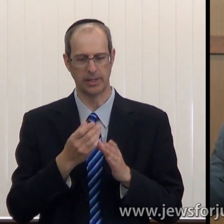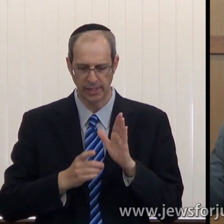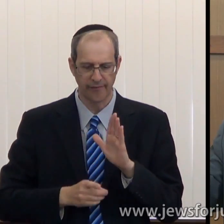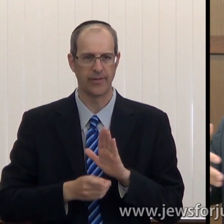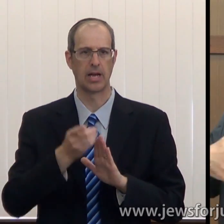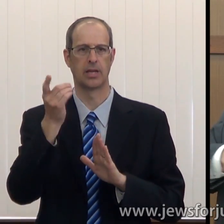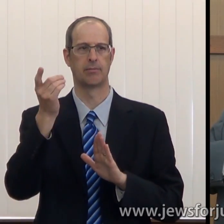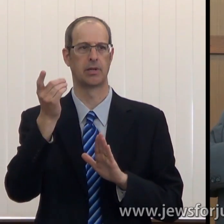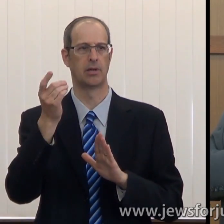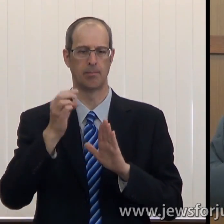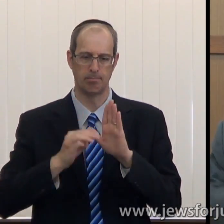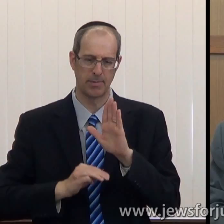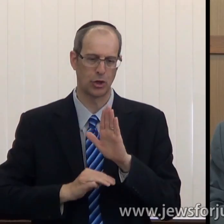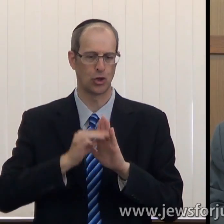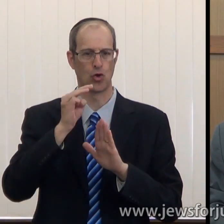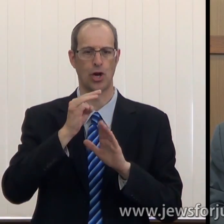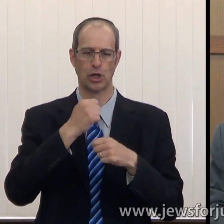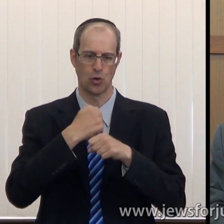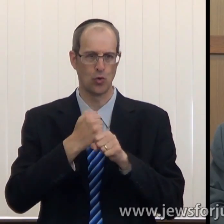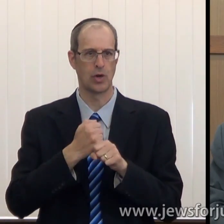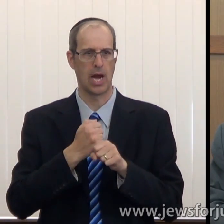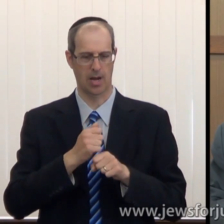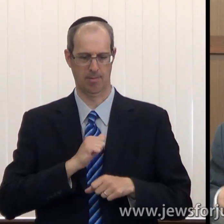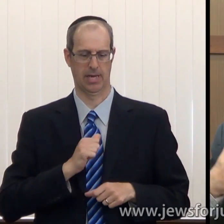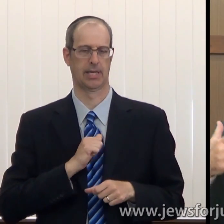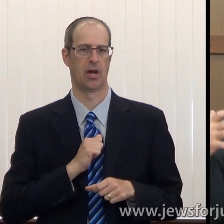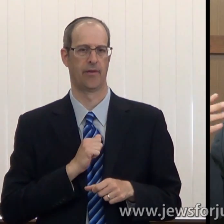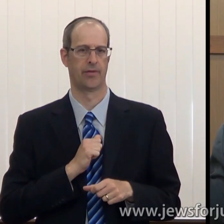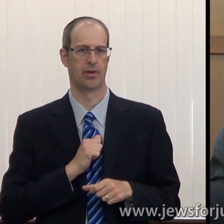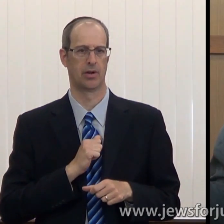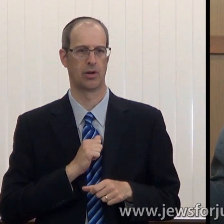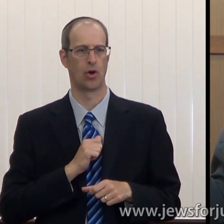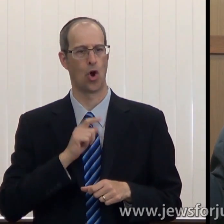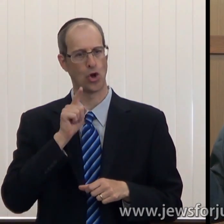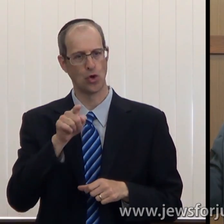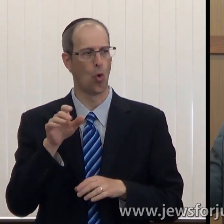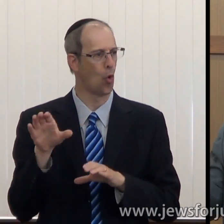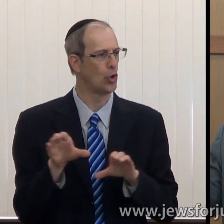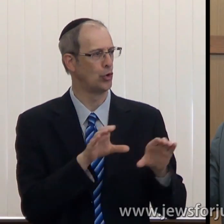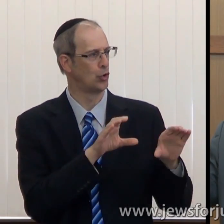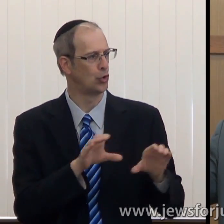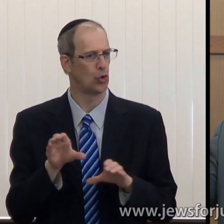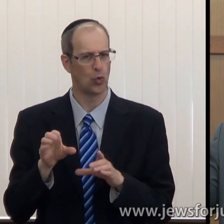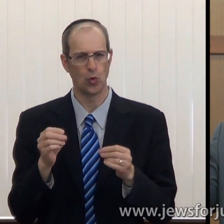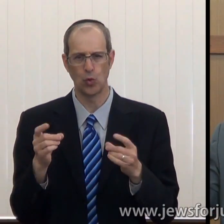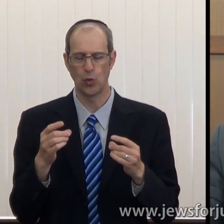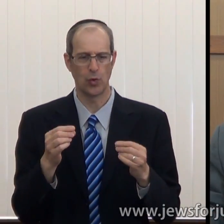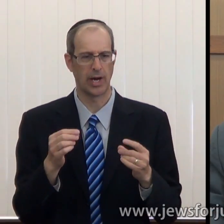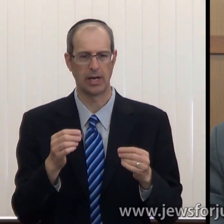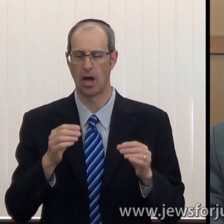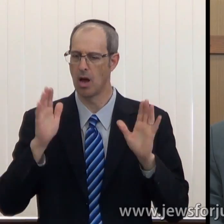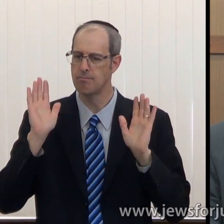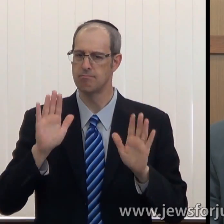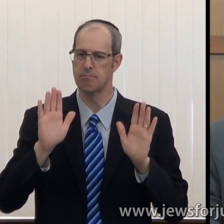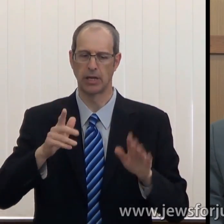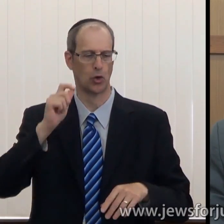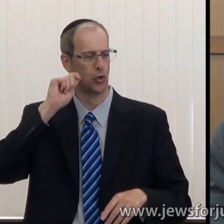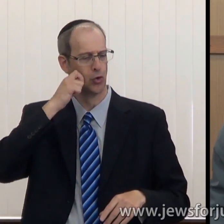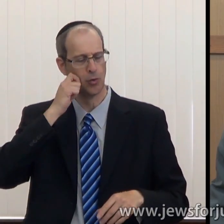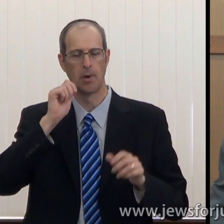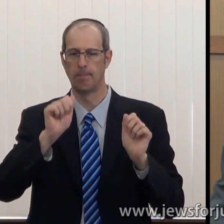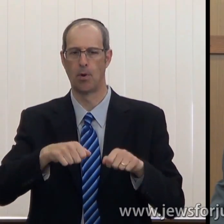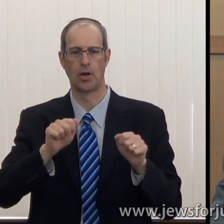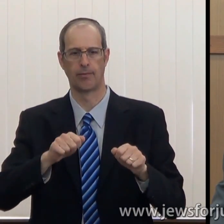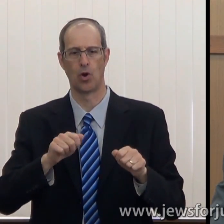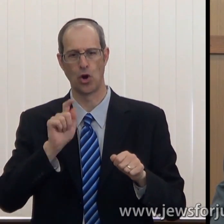develop, I'm here to create myself, you're doing the most amazing building possible. You're growing